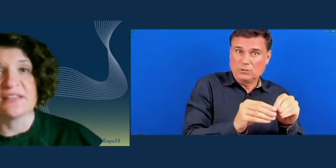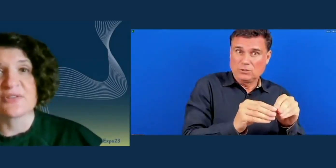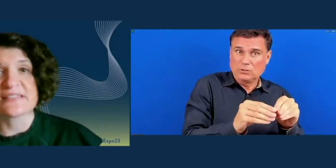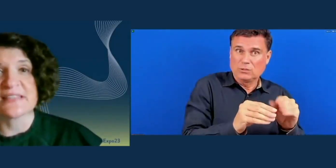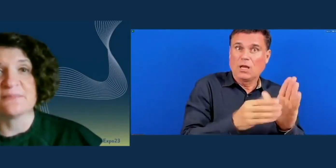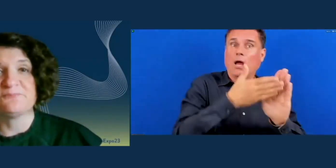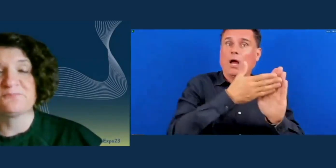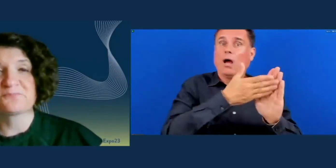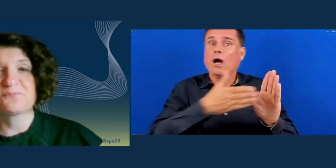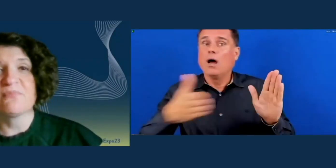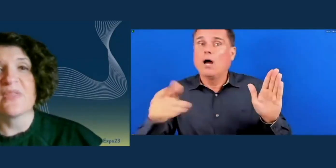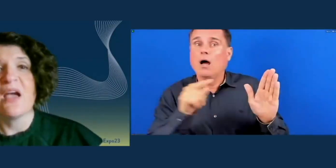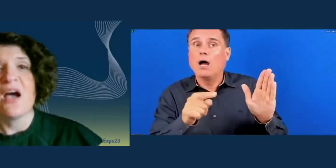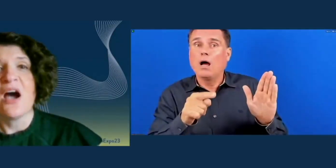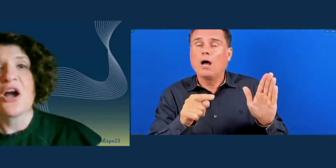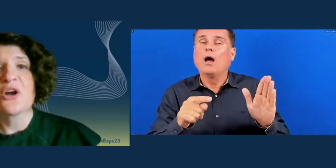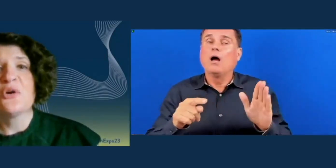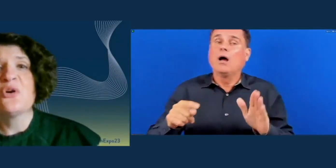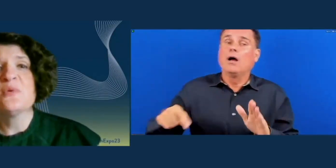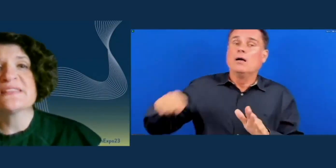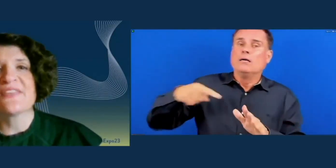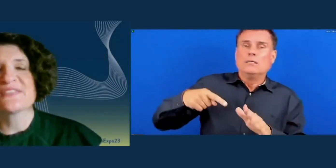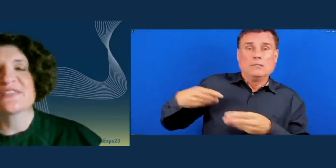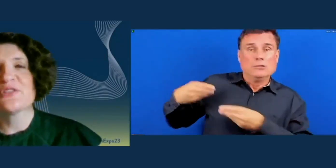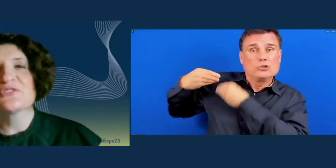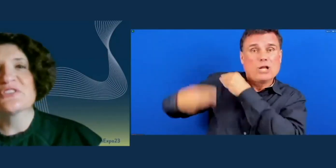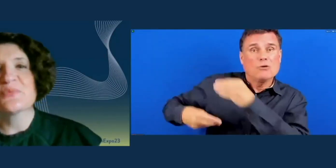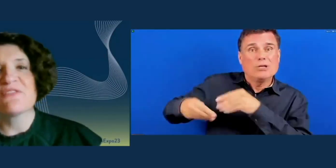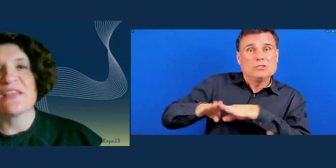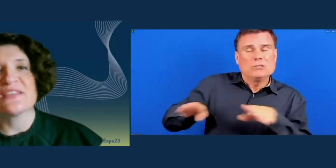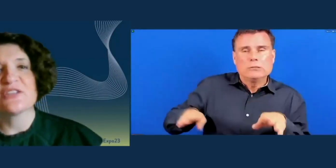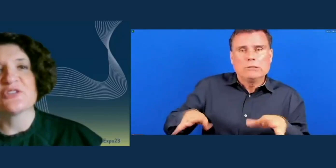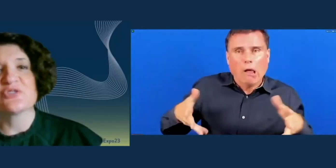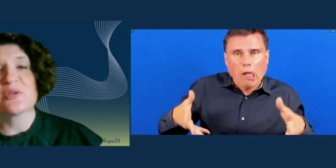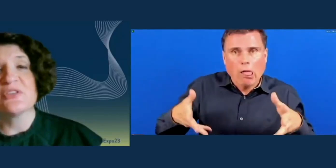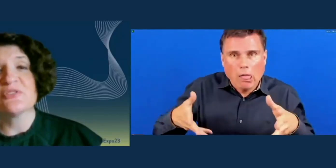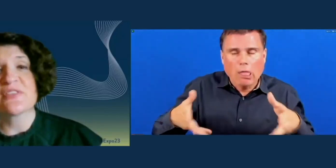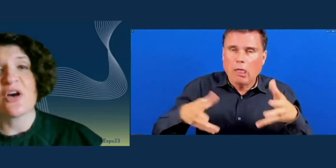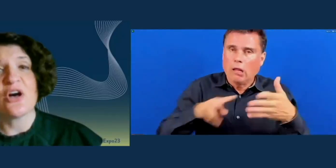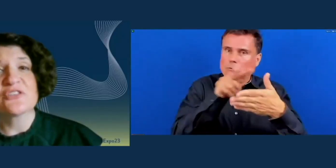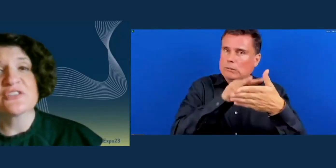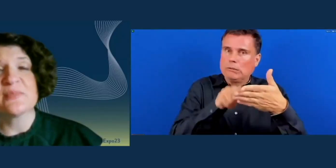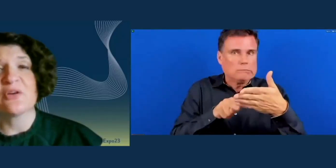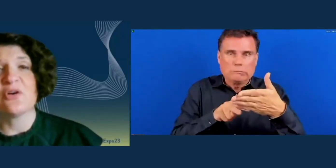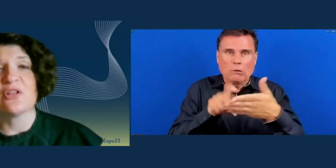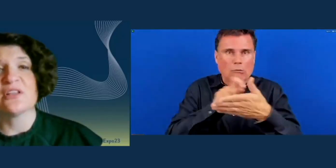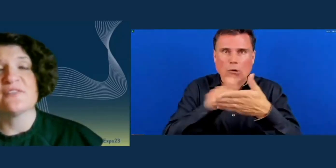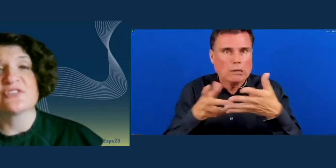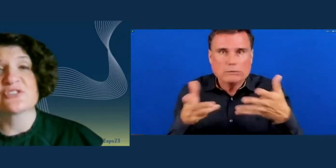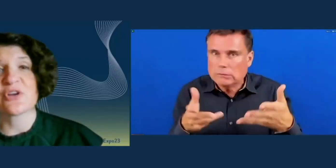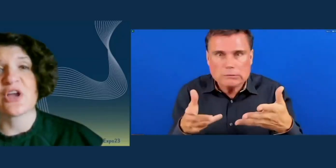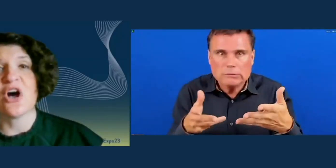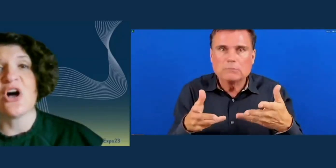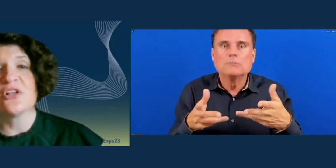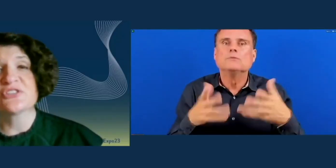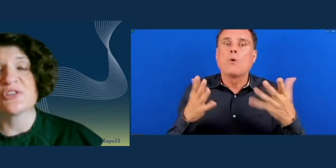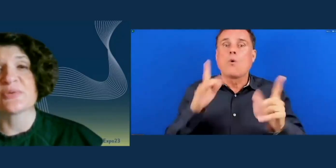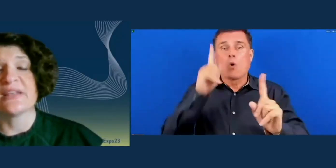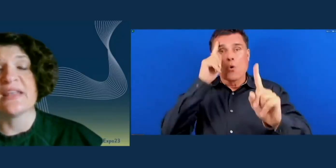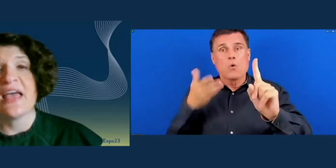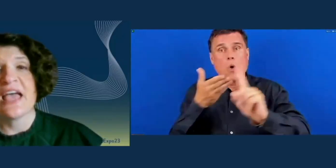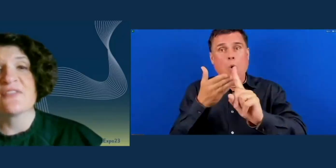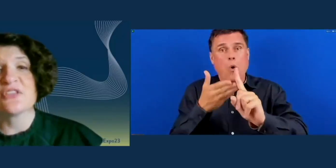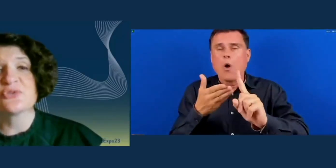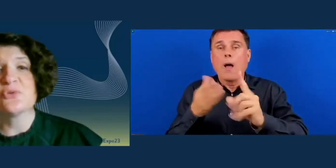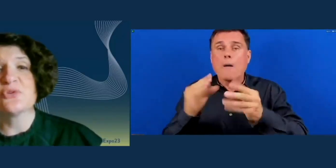child literacy. Our goal was that the solutions we funded contribute to the ultimate goal of ensuring all